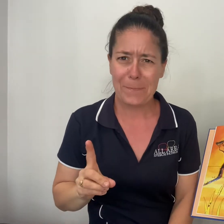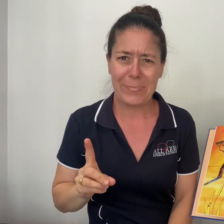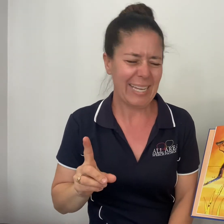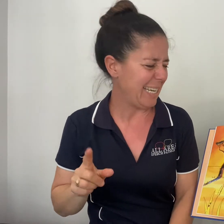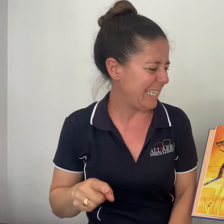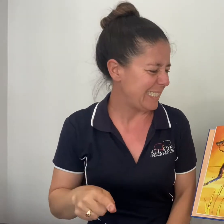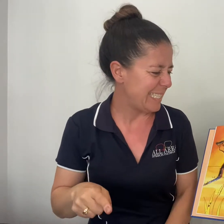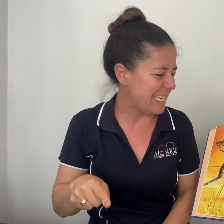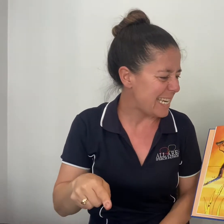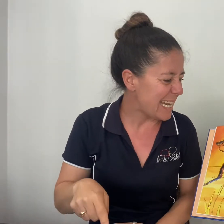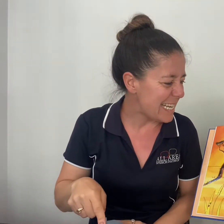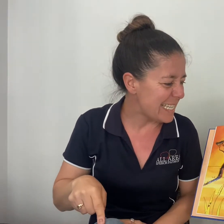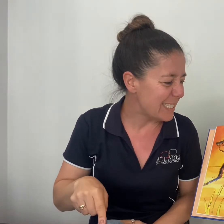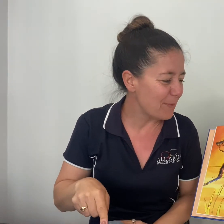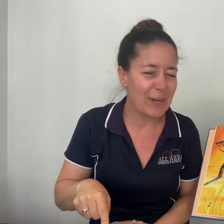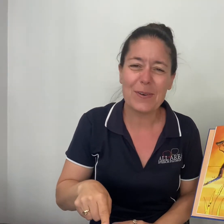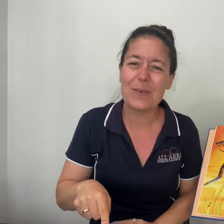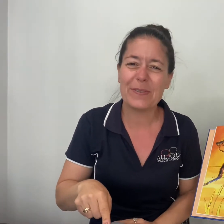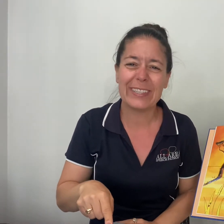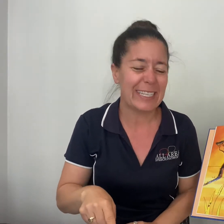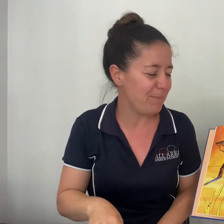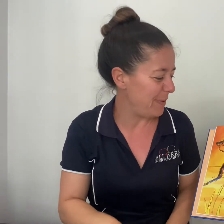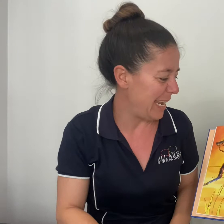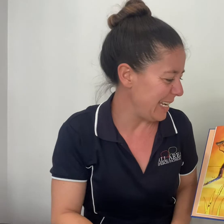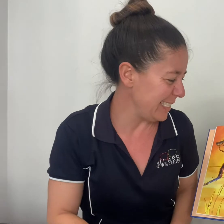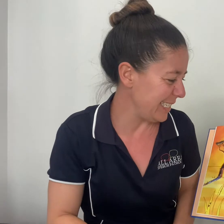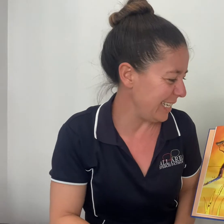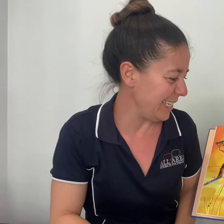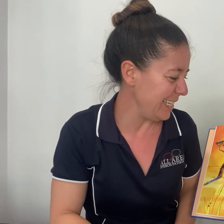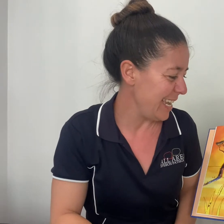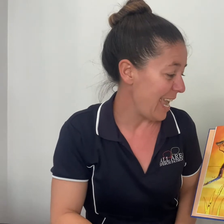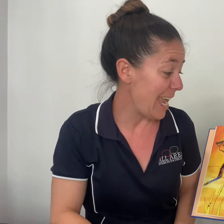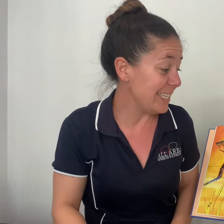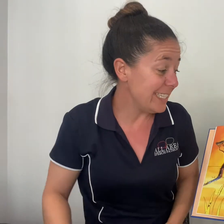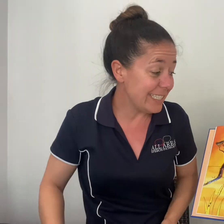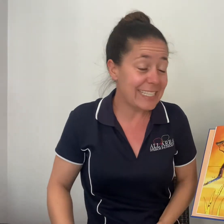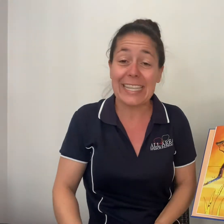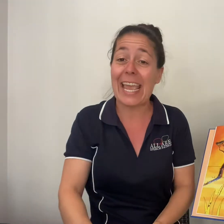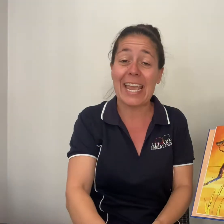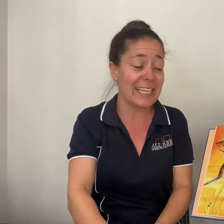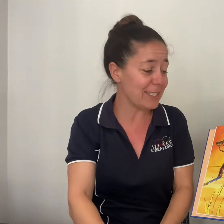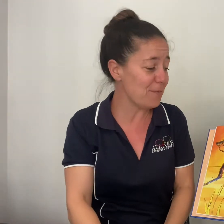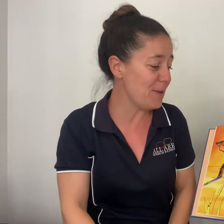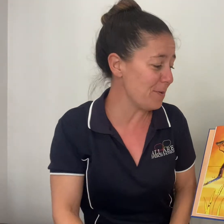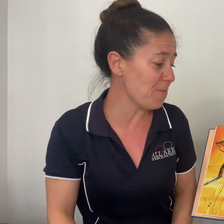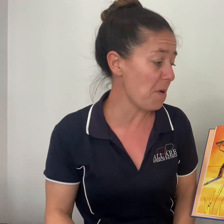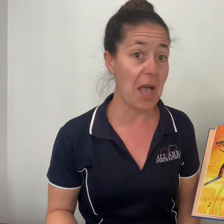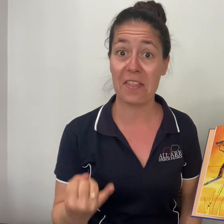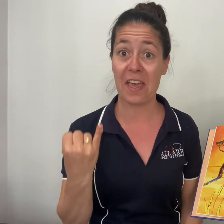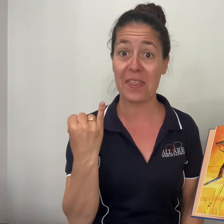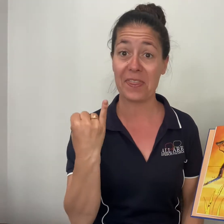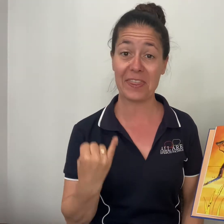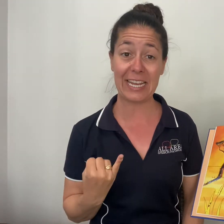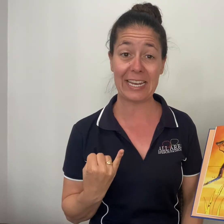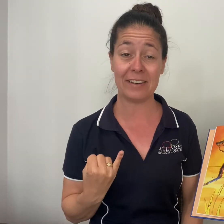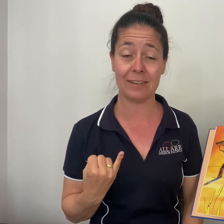but his knees were awfully bandy and his legs were rather thin